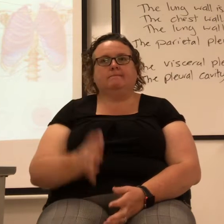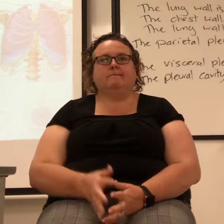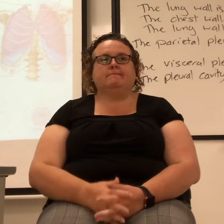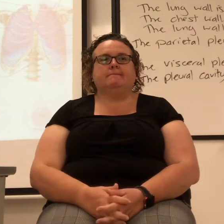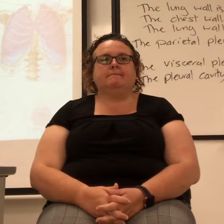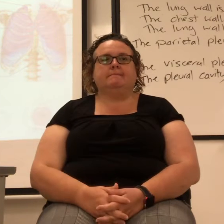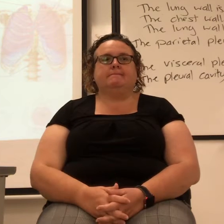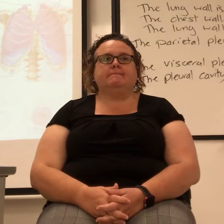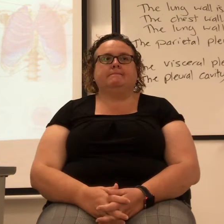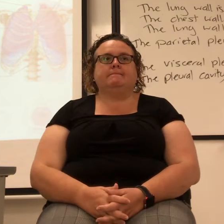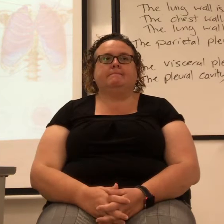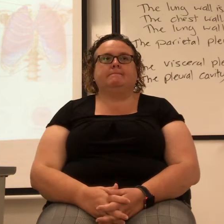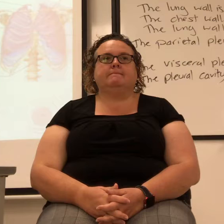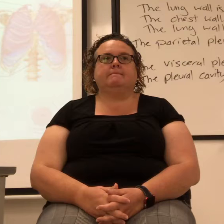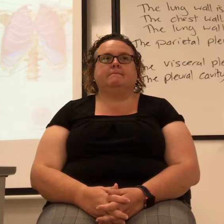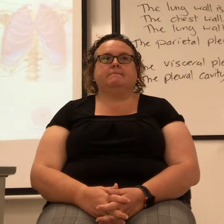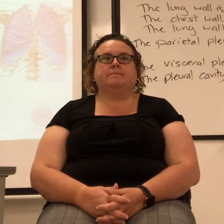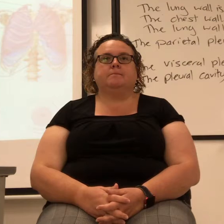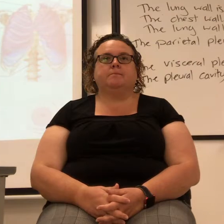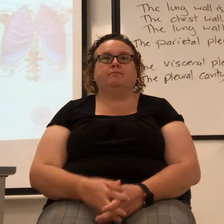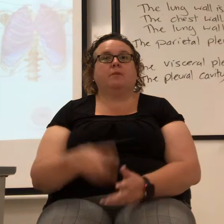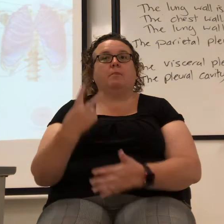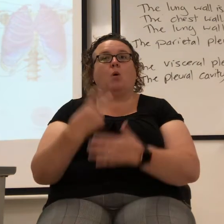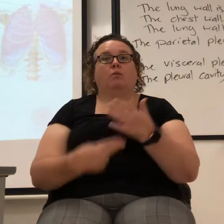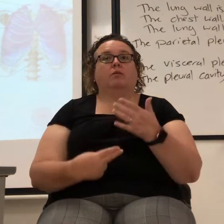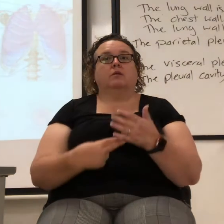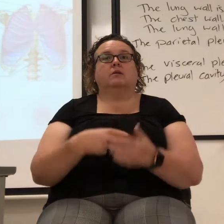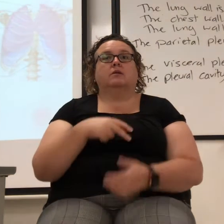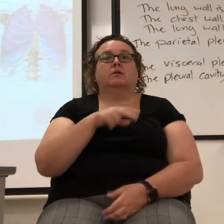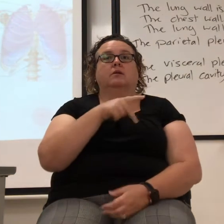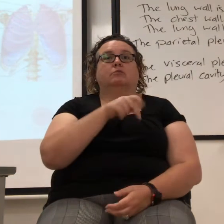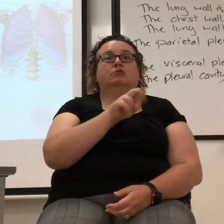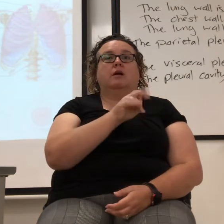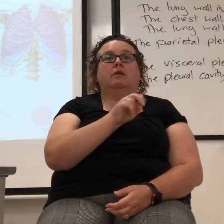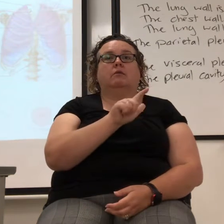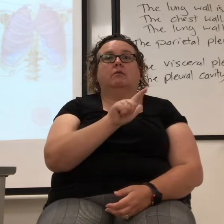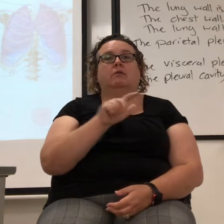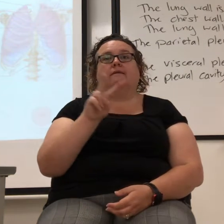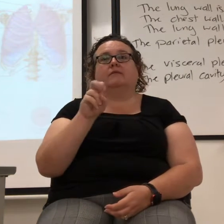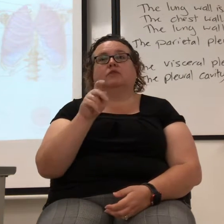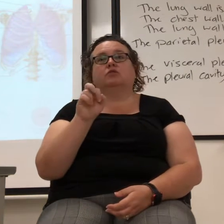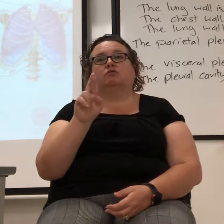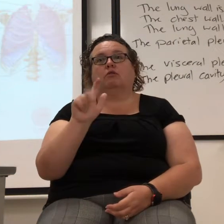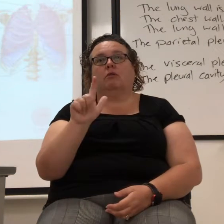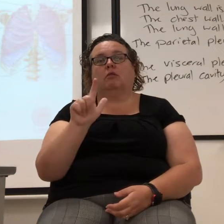Space between the pleura, both of them, the parietal and the visceral.